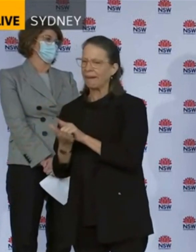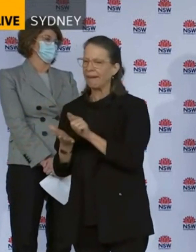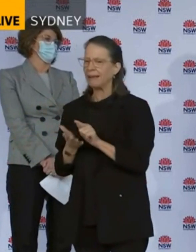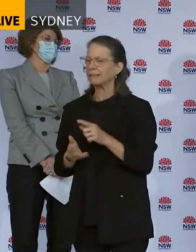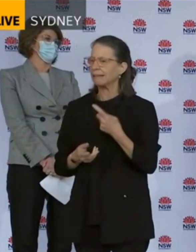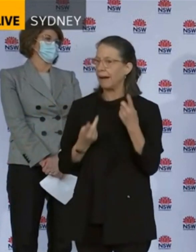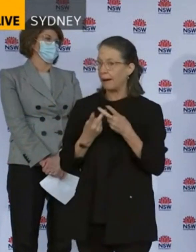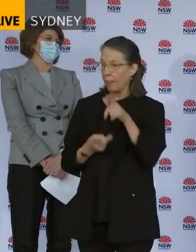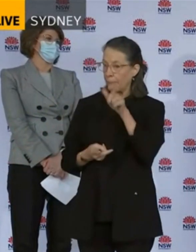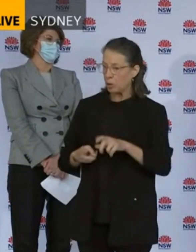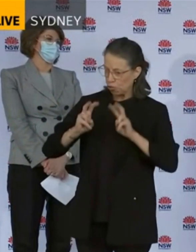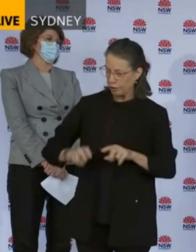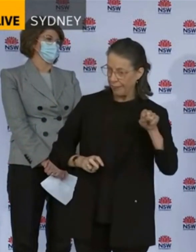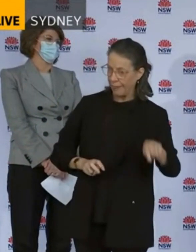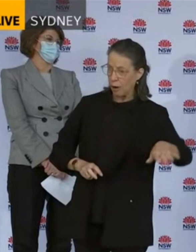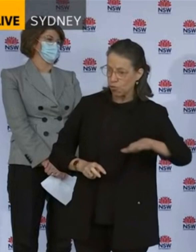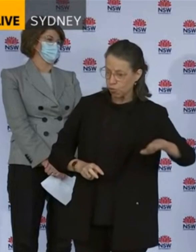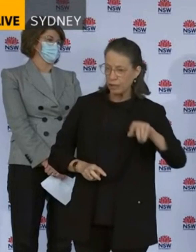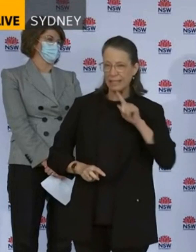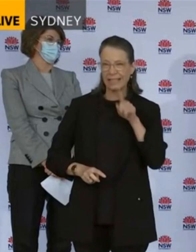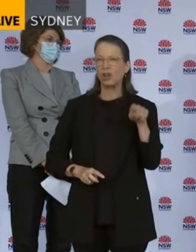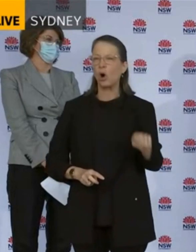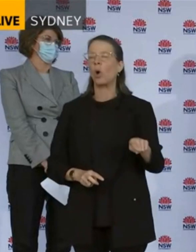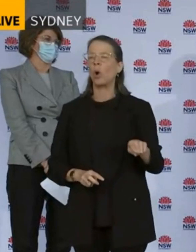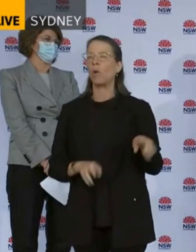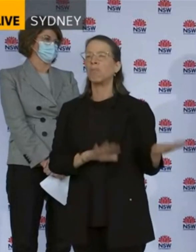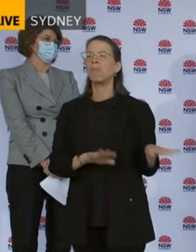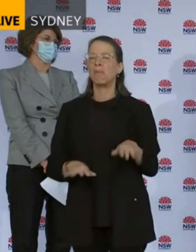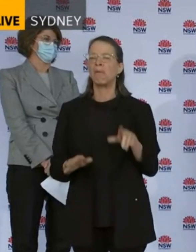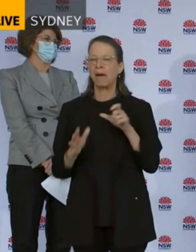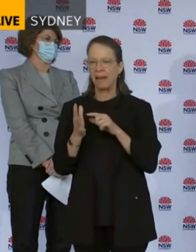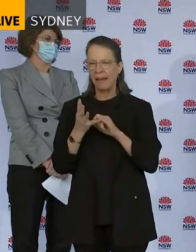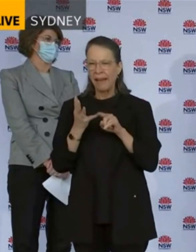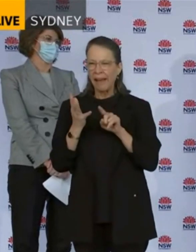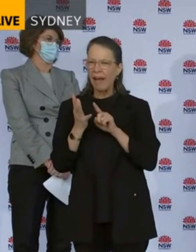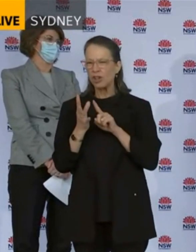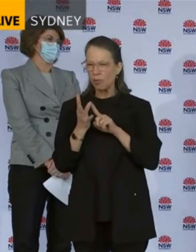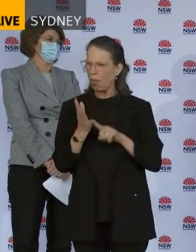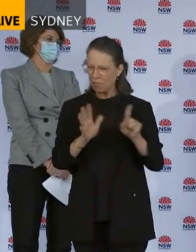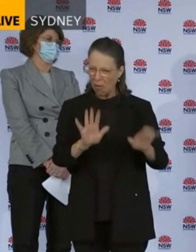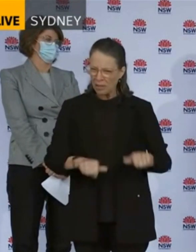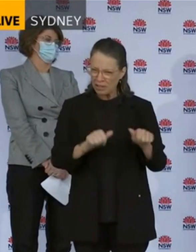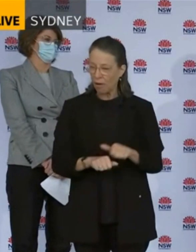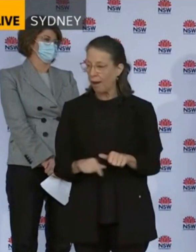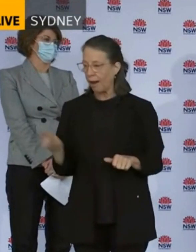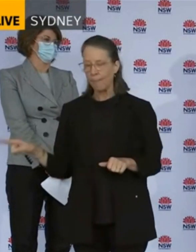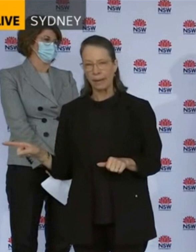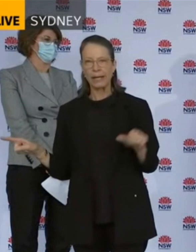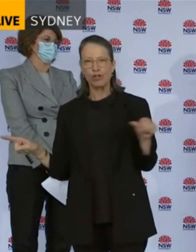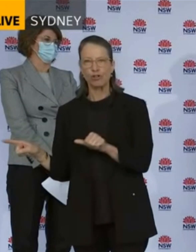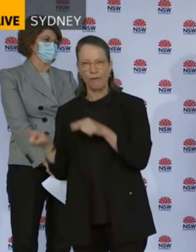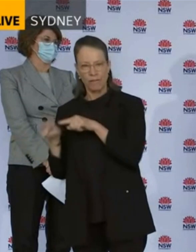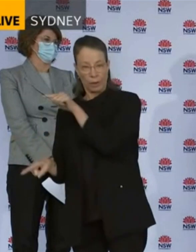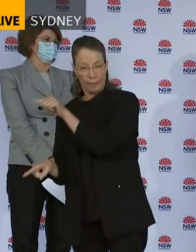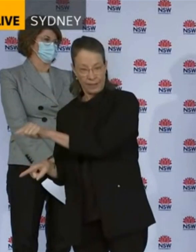Minister did test very low levels of infectiousness the subsequent day